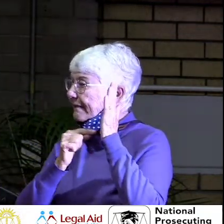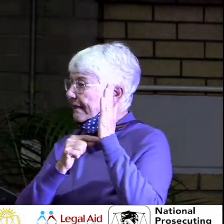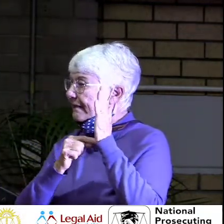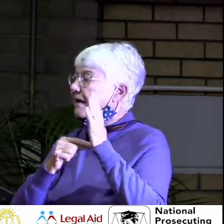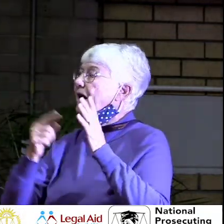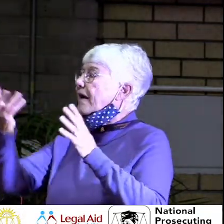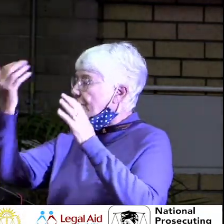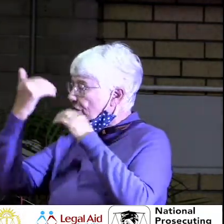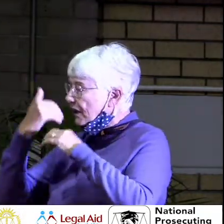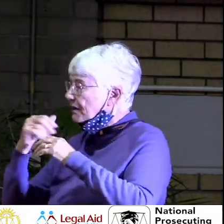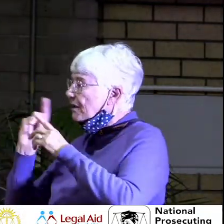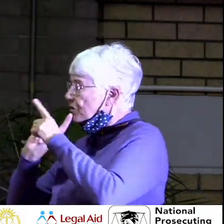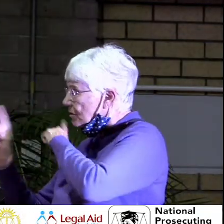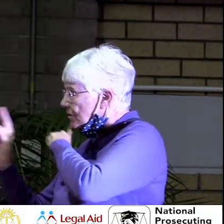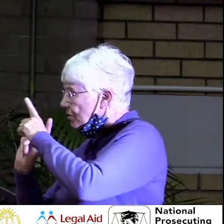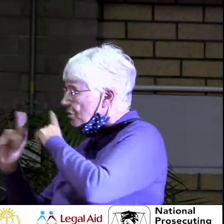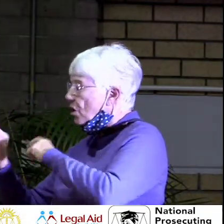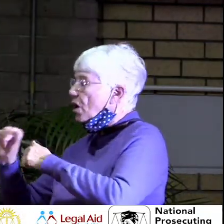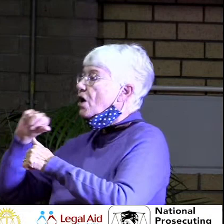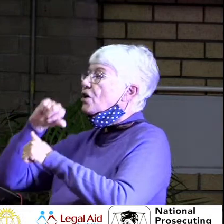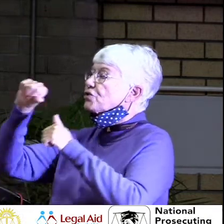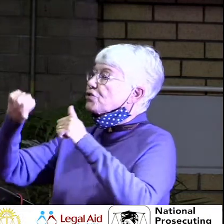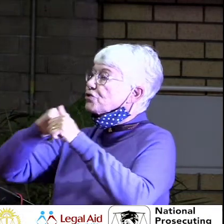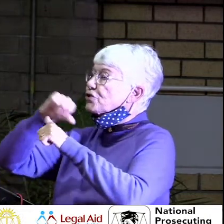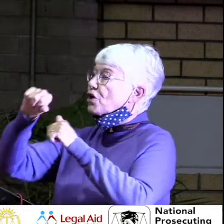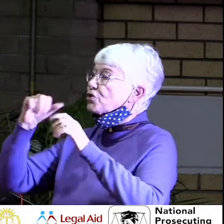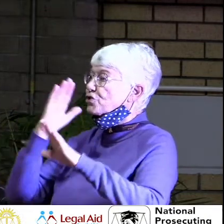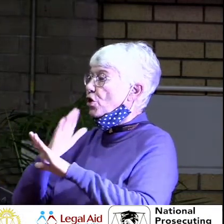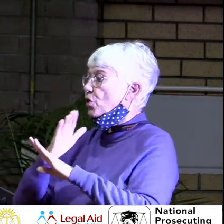to the social worker that's responsible. Thank you.